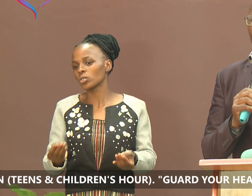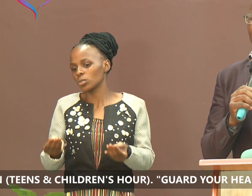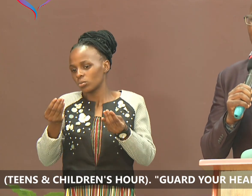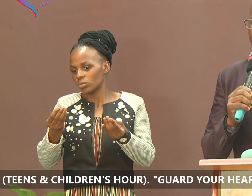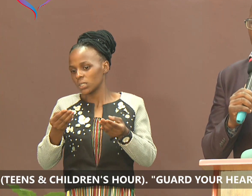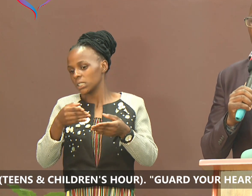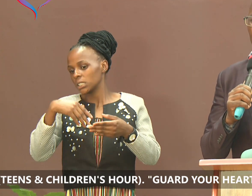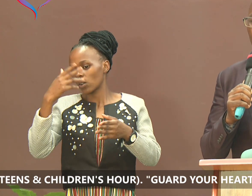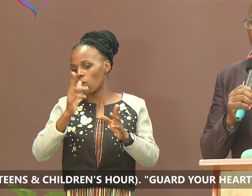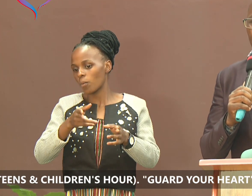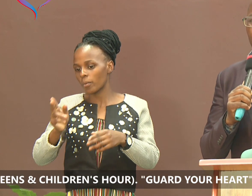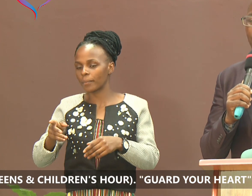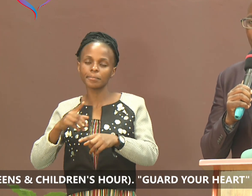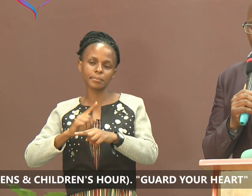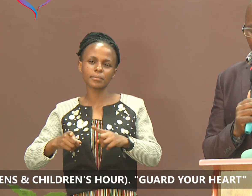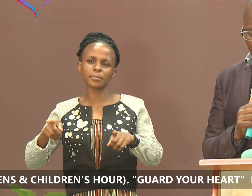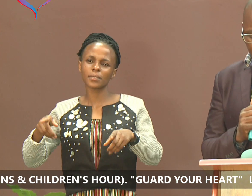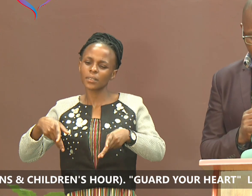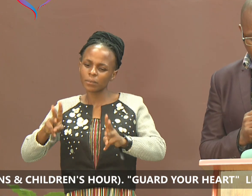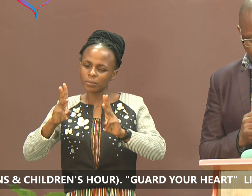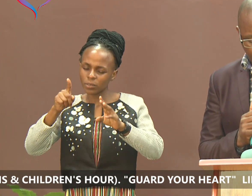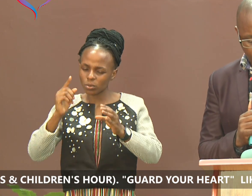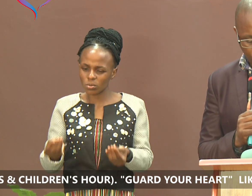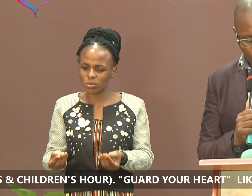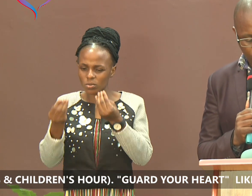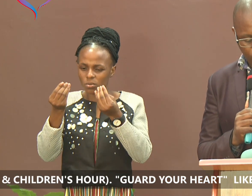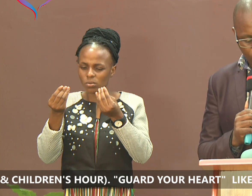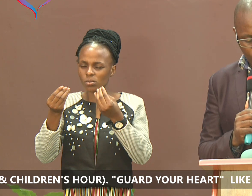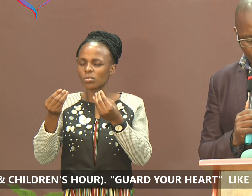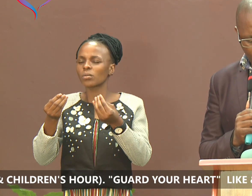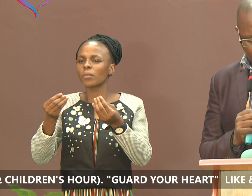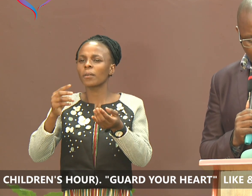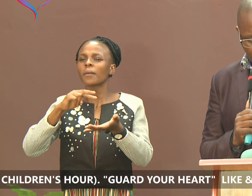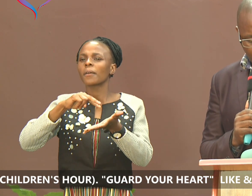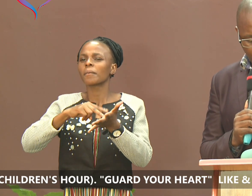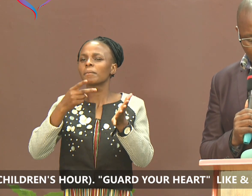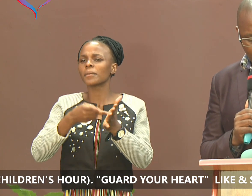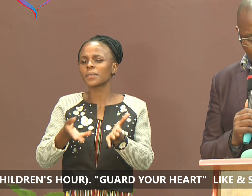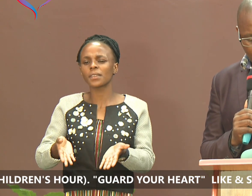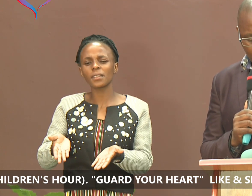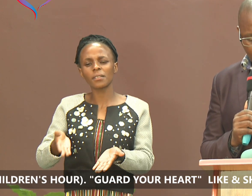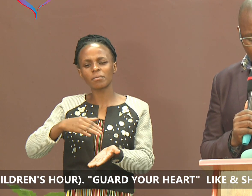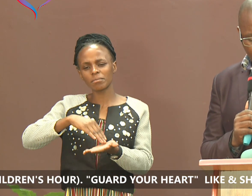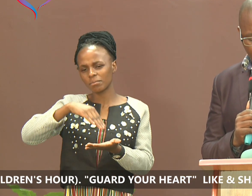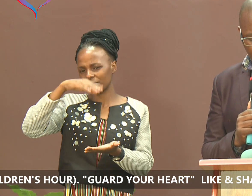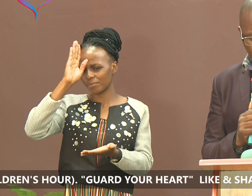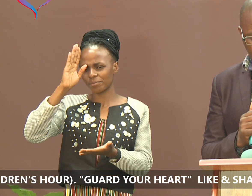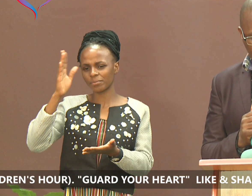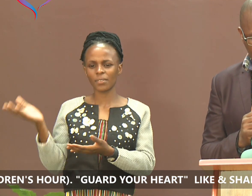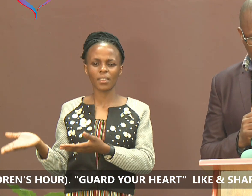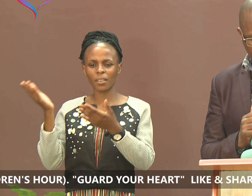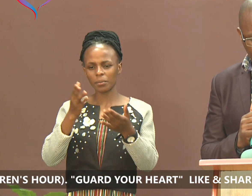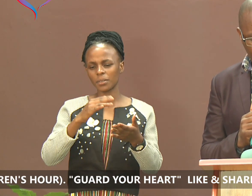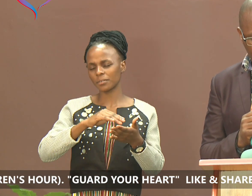tukimanyi, naye engeri gy'okikolamu is the paraverbal. The way you do things means a lot. There are things we